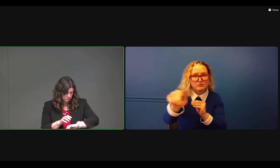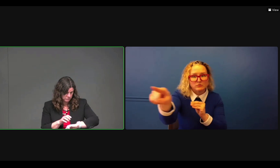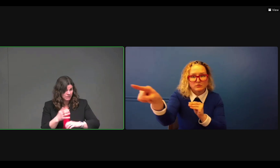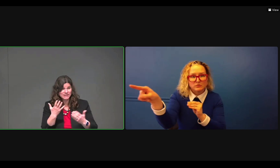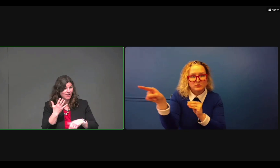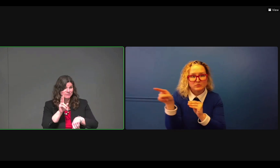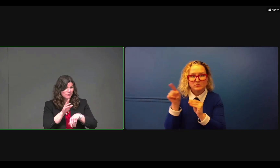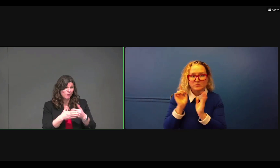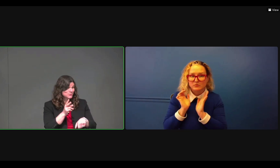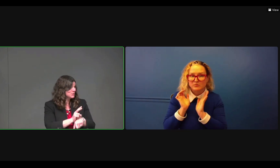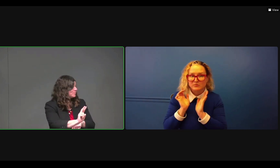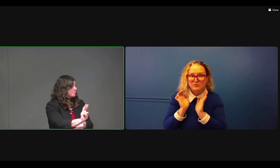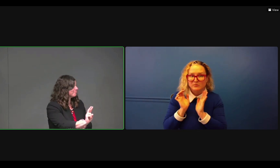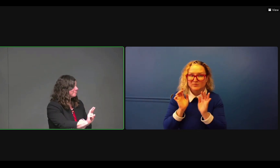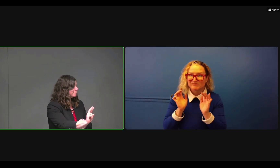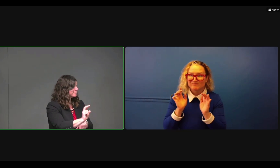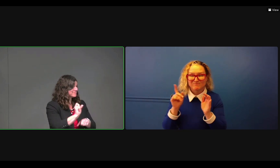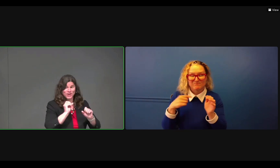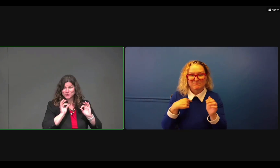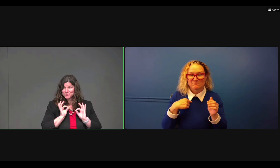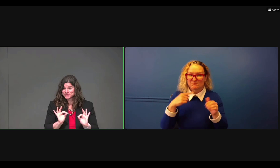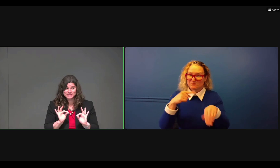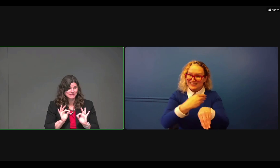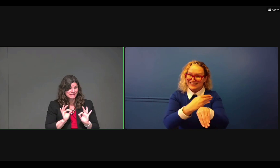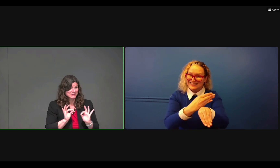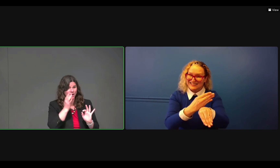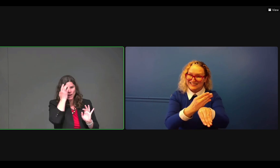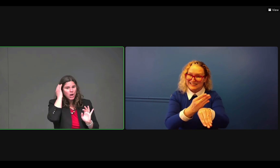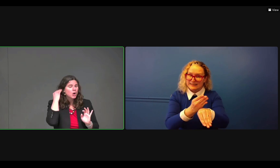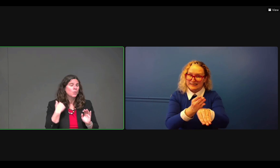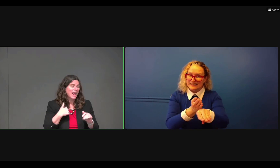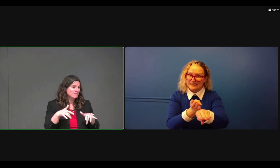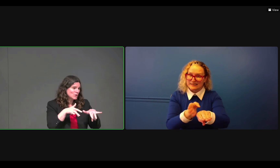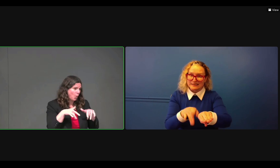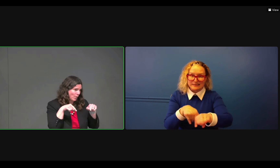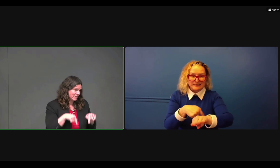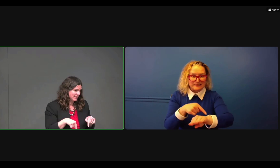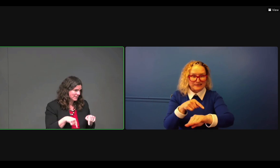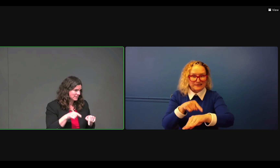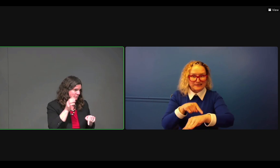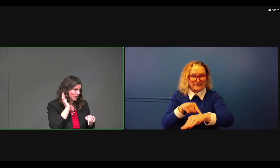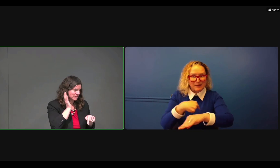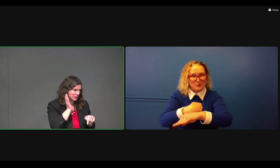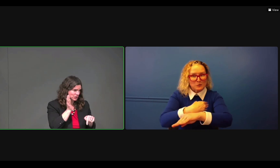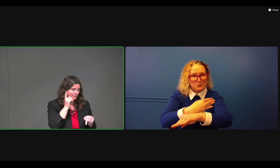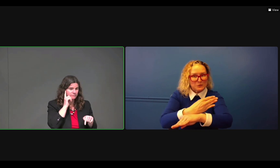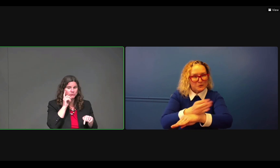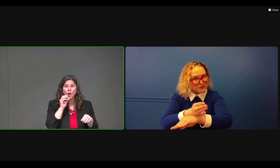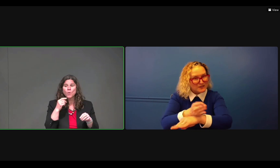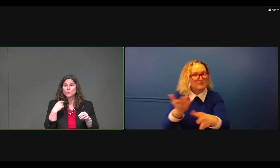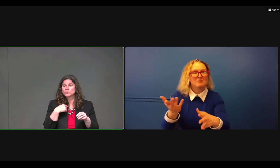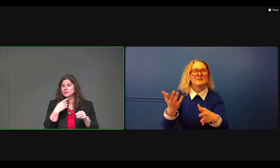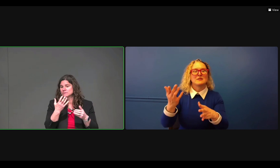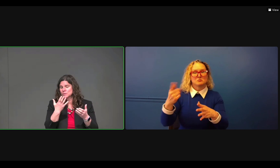time? Okay, seeing as though our time has run short, I will close us